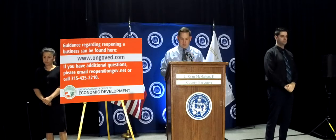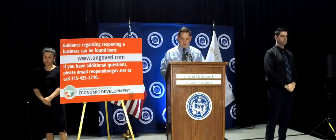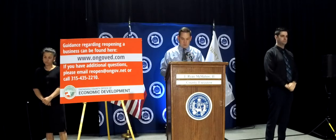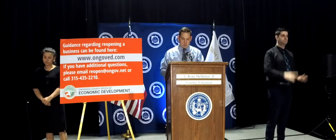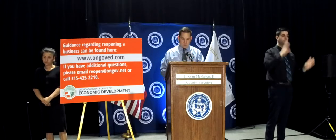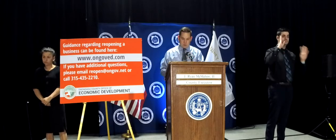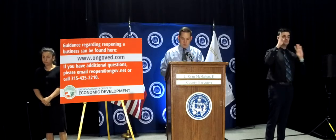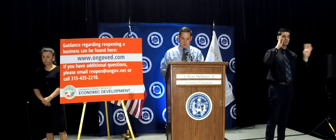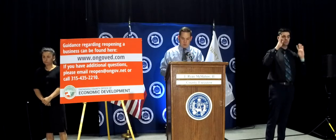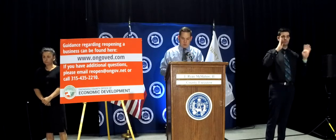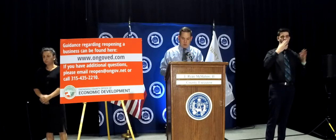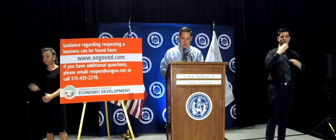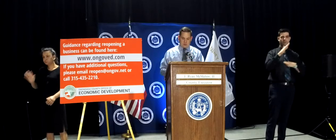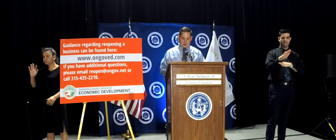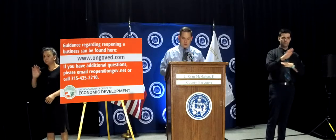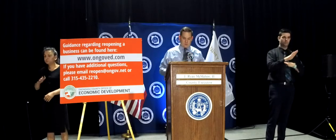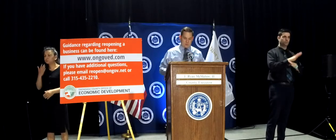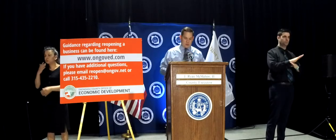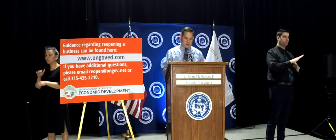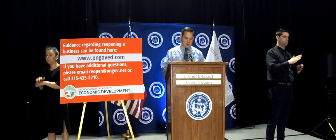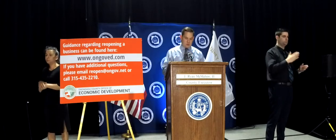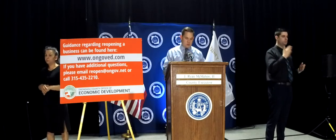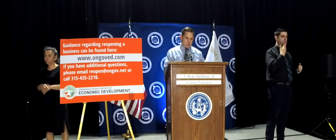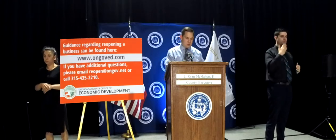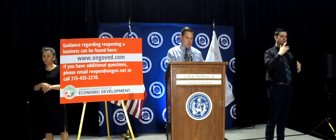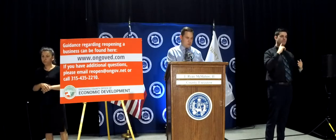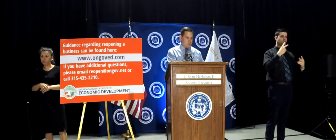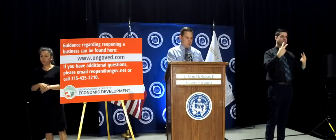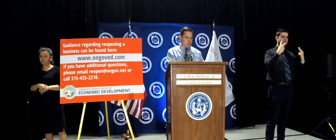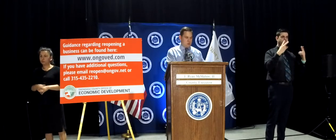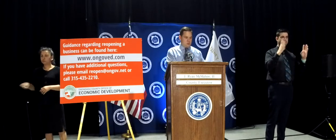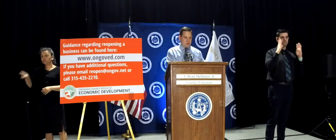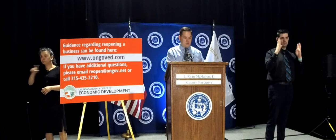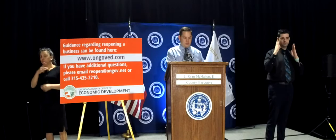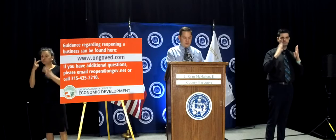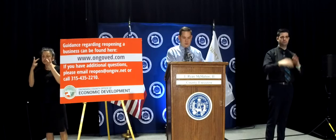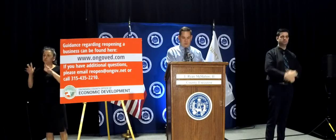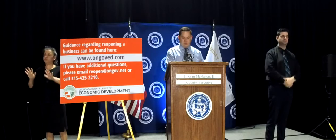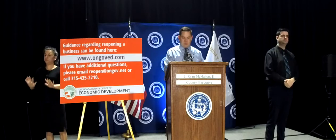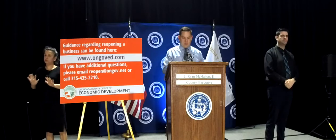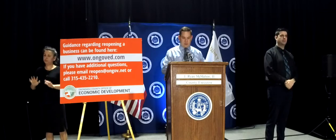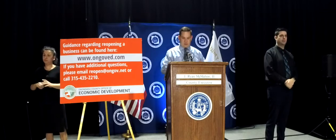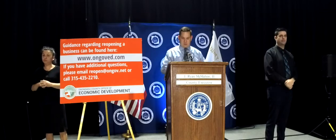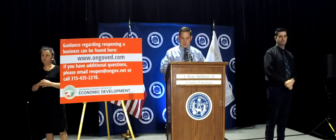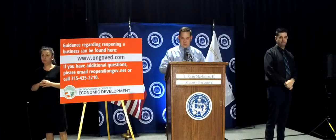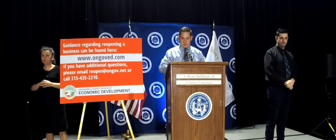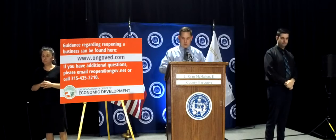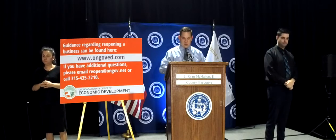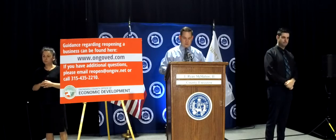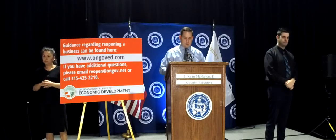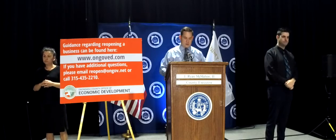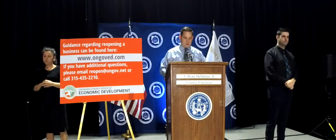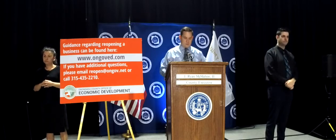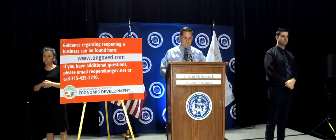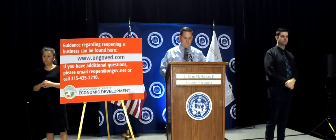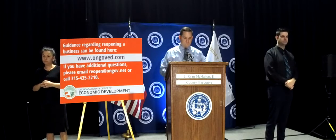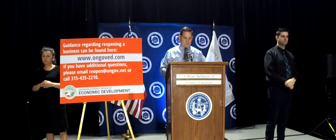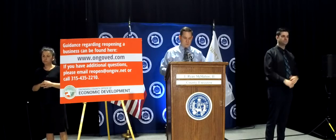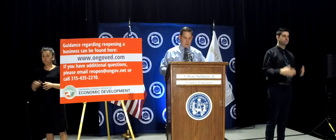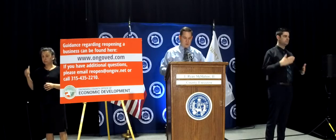Hello, everybody. Good afternoon. Thank you for being here. Good to see everybody again.